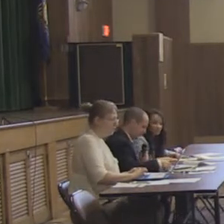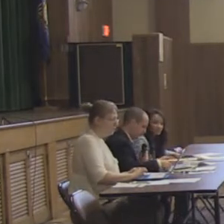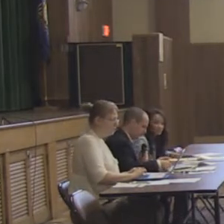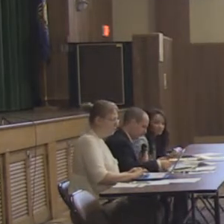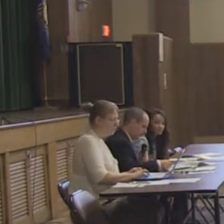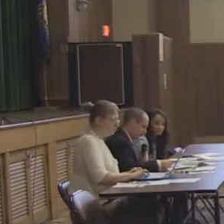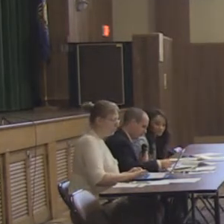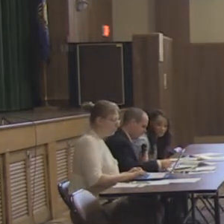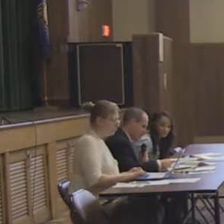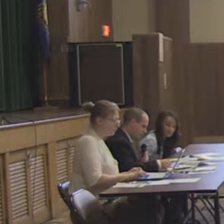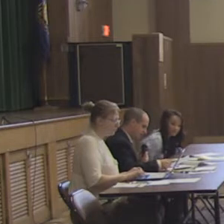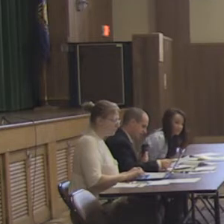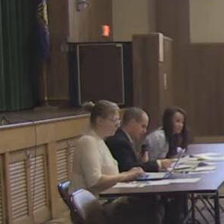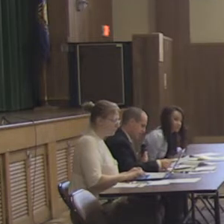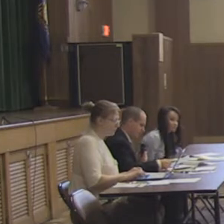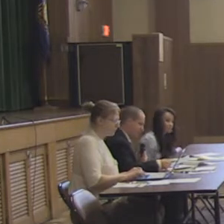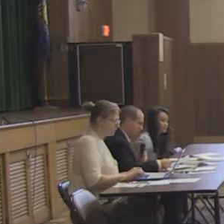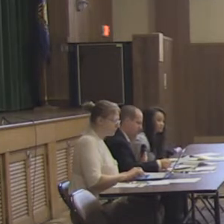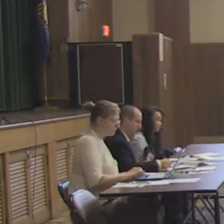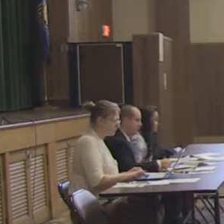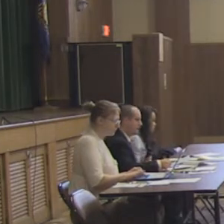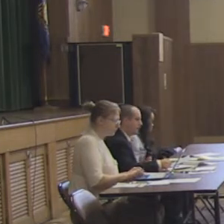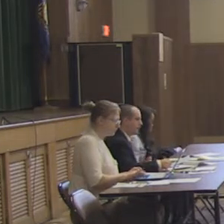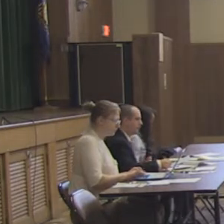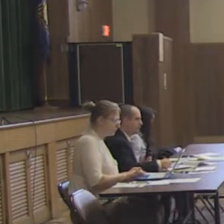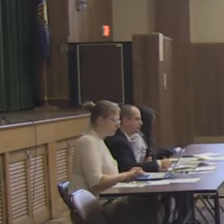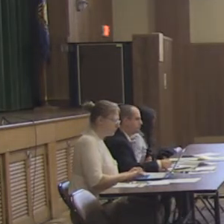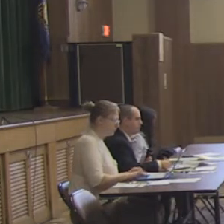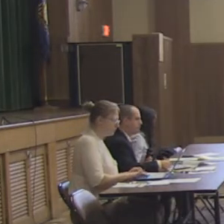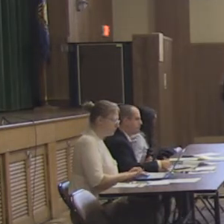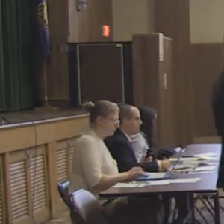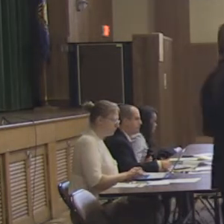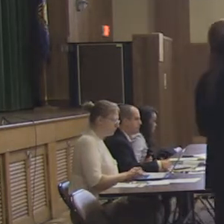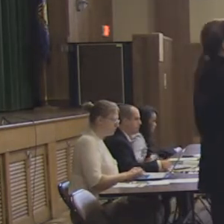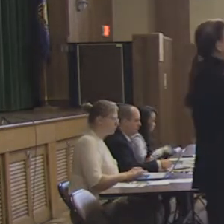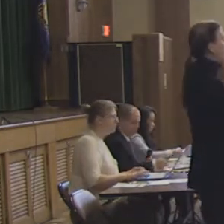And next we have Michael Heinberg.